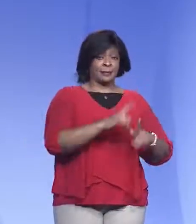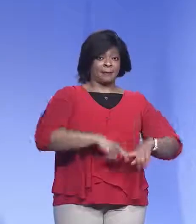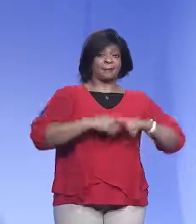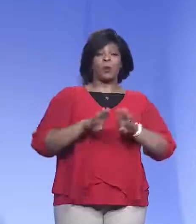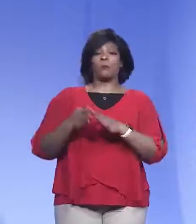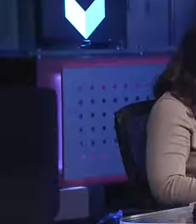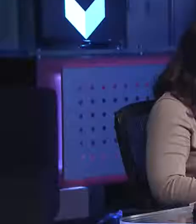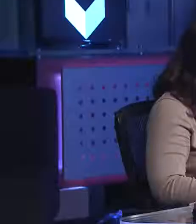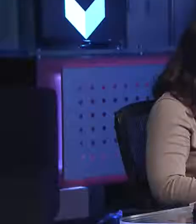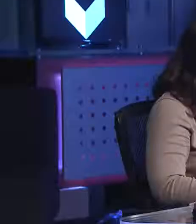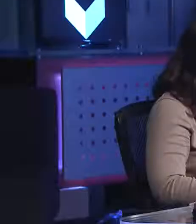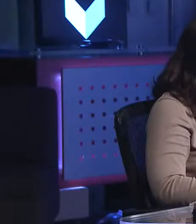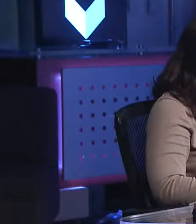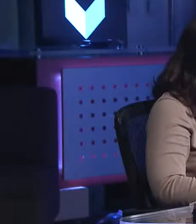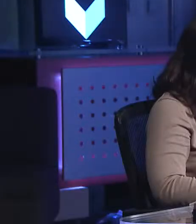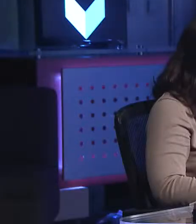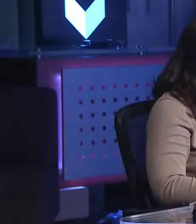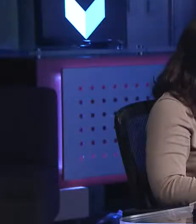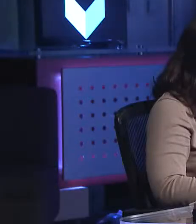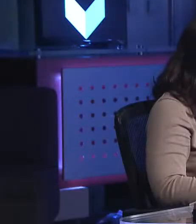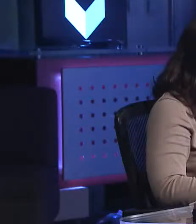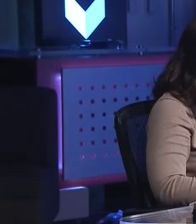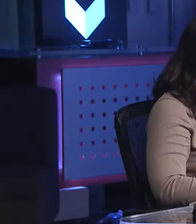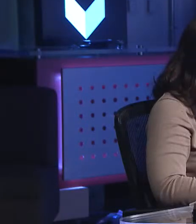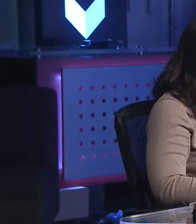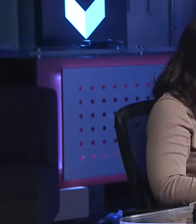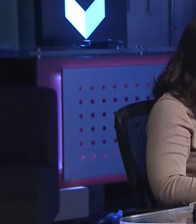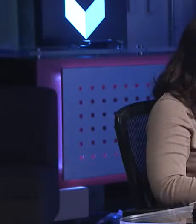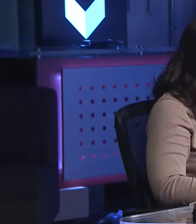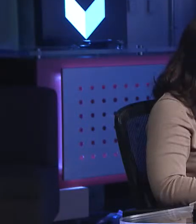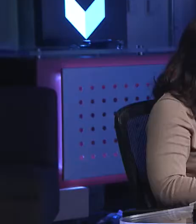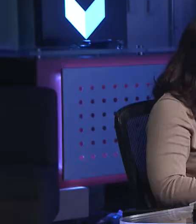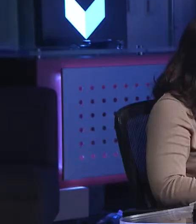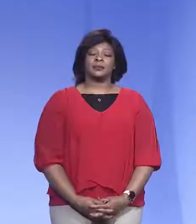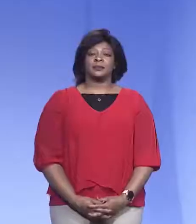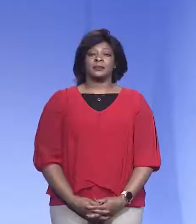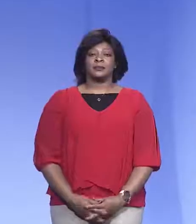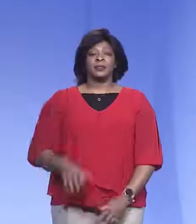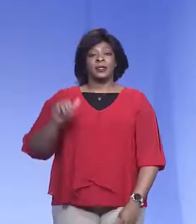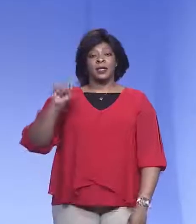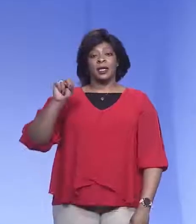any questions. Andrew Douglas, WMC.